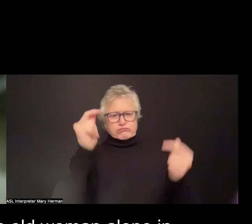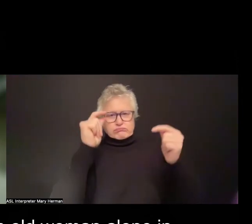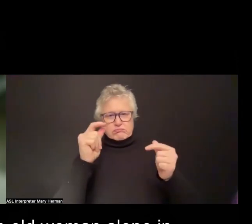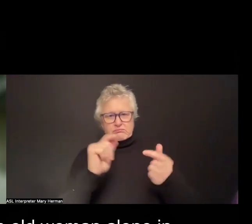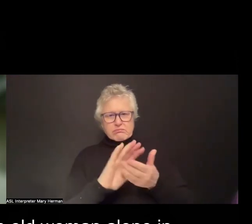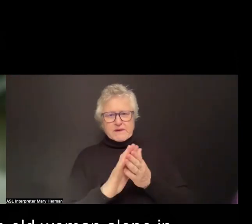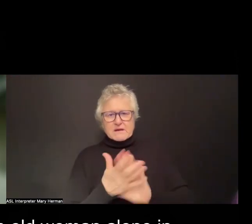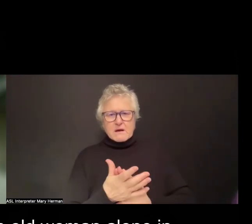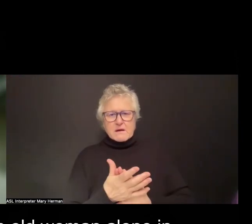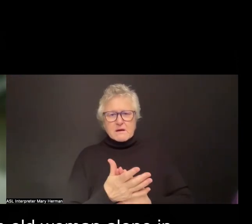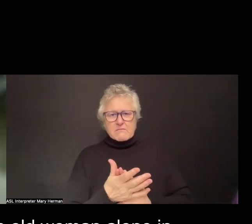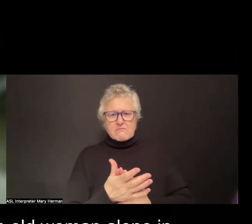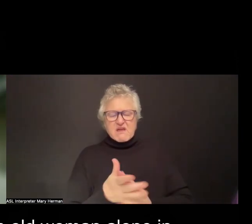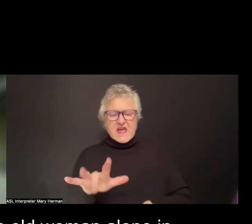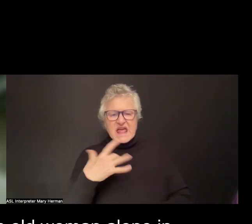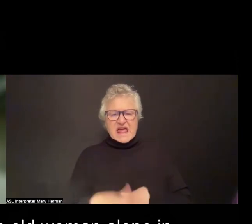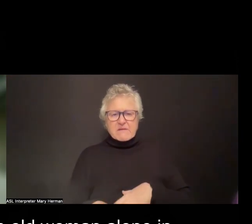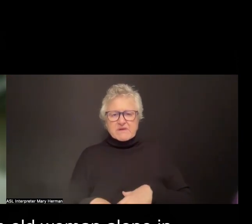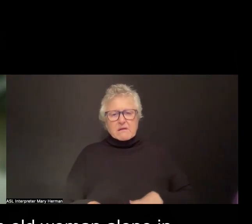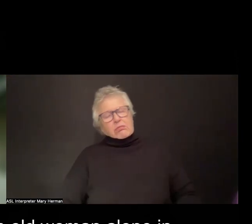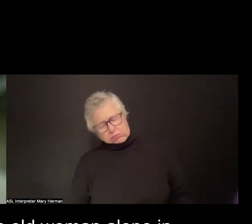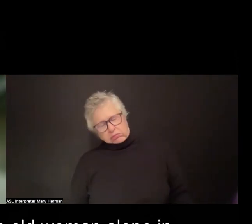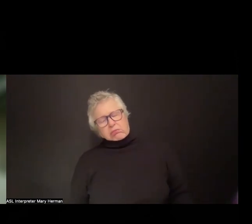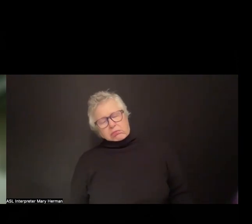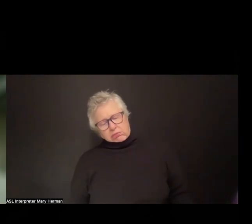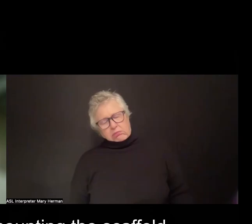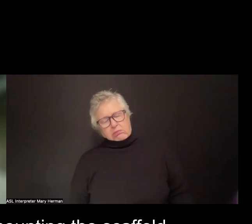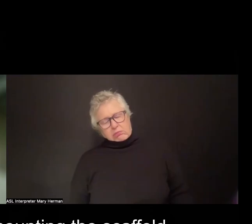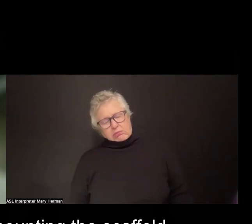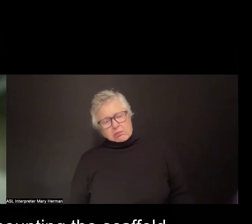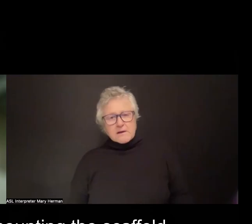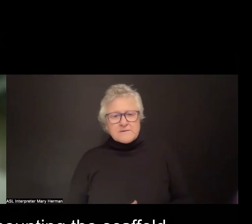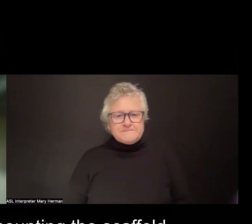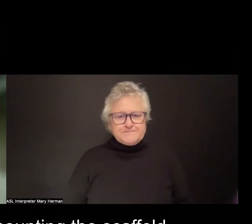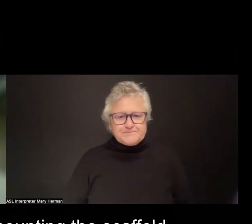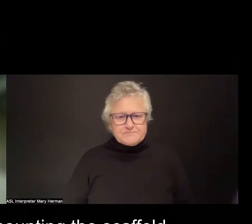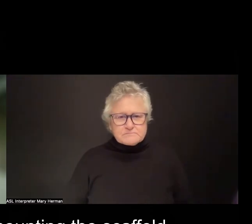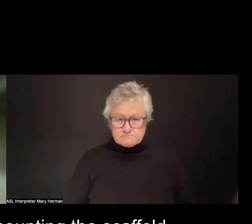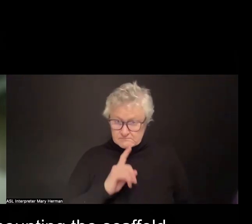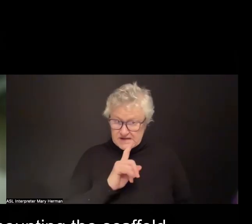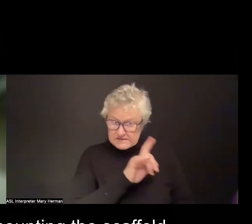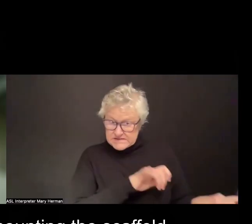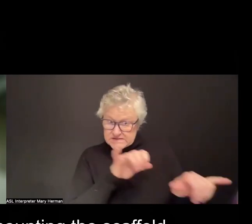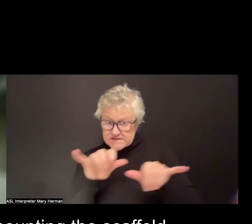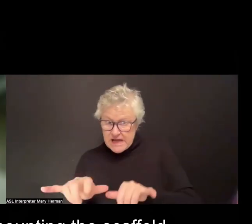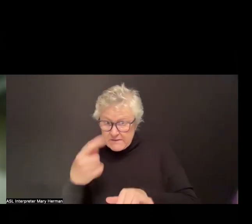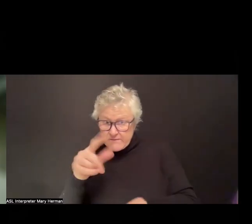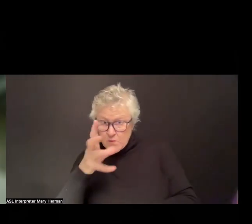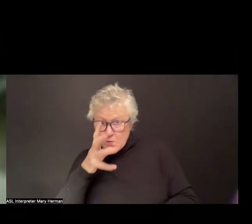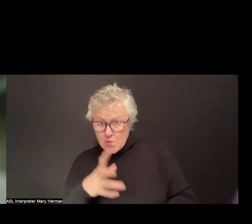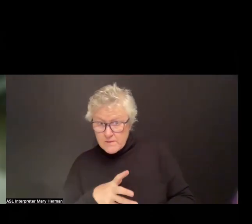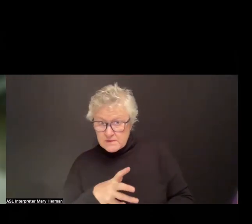it the same for an old woman alone in her bed with the covers pulled up tight as it is for a man mounting the scaffold before God and